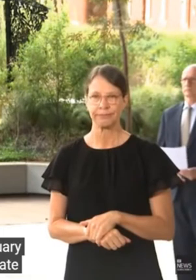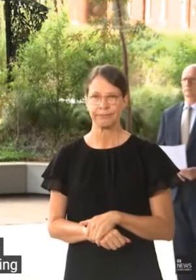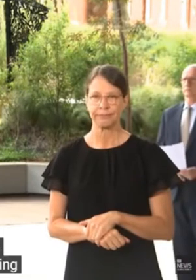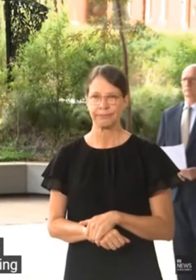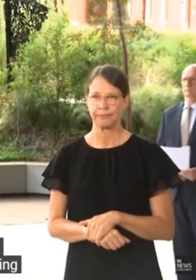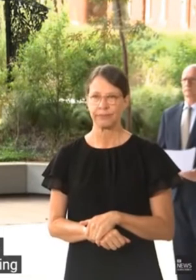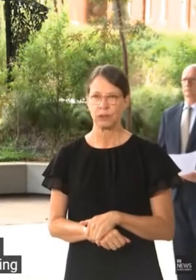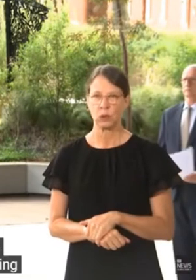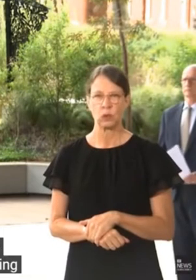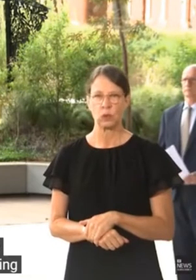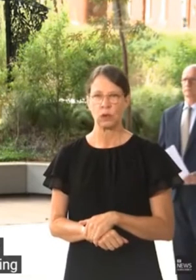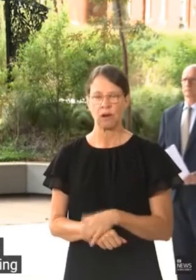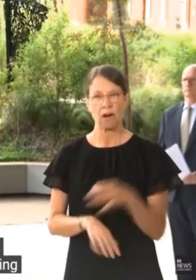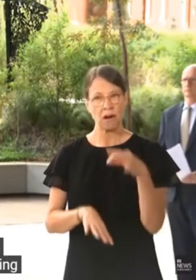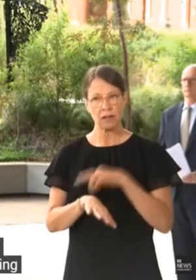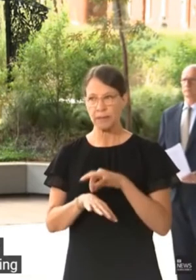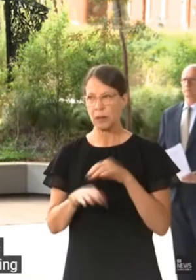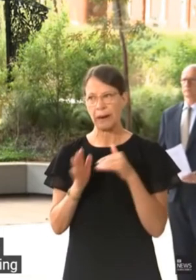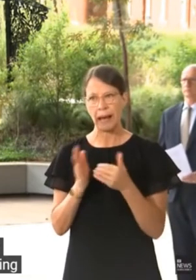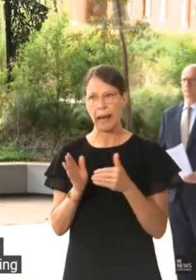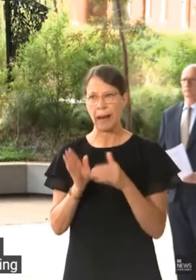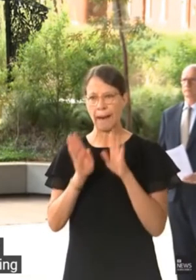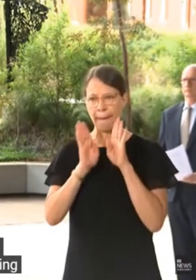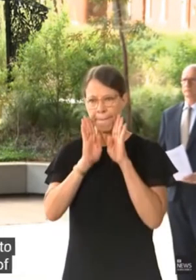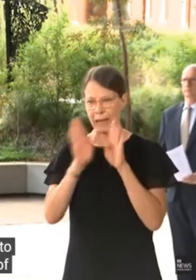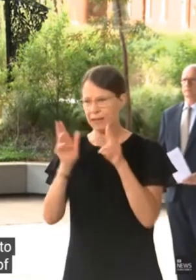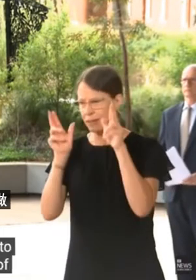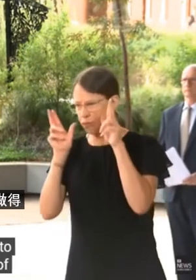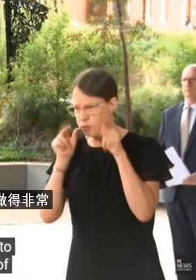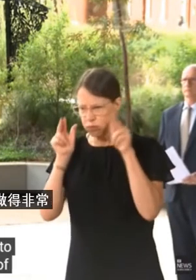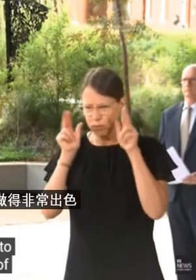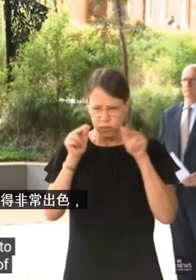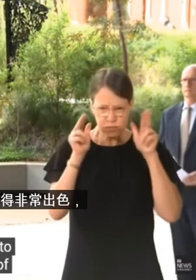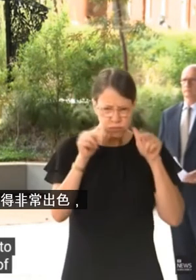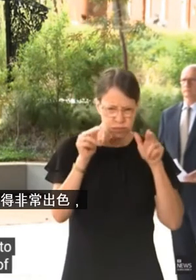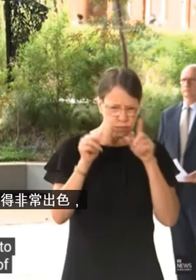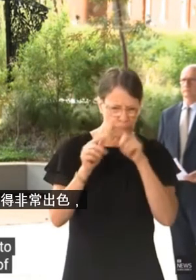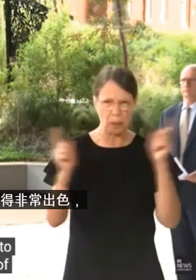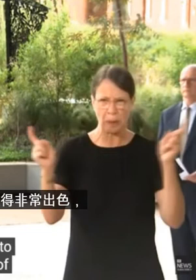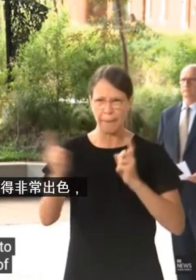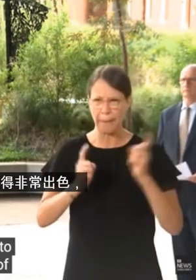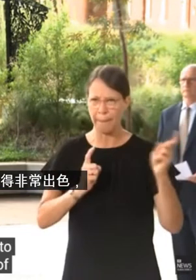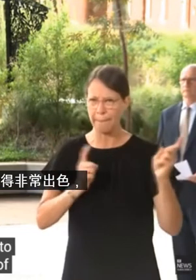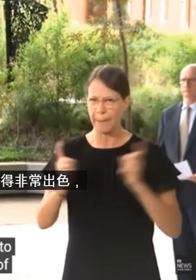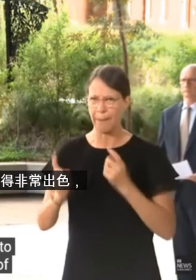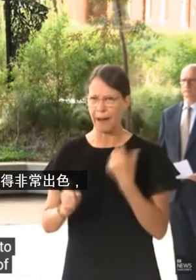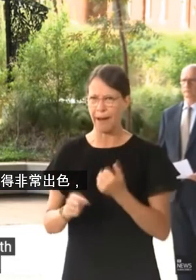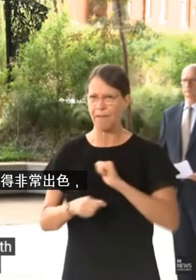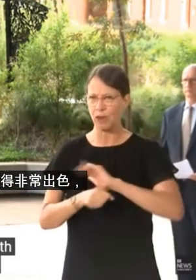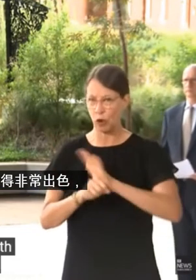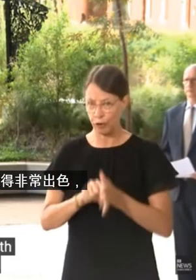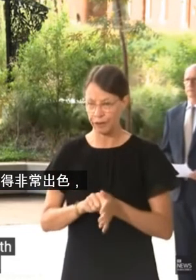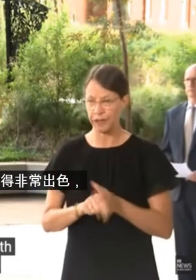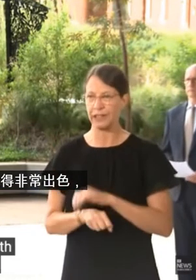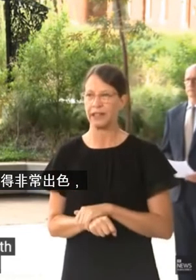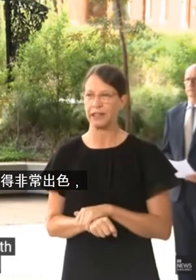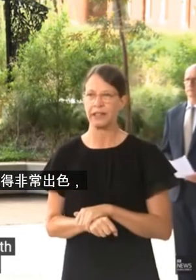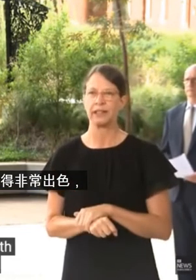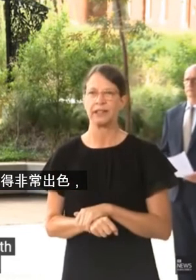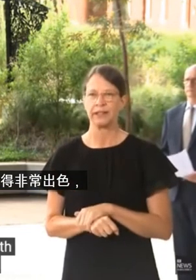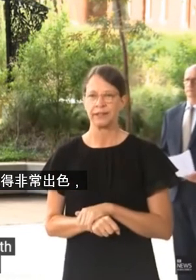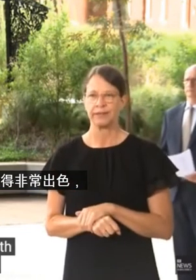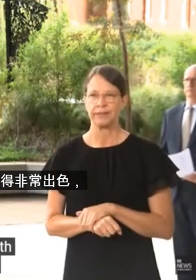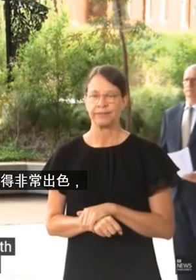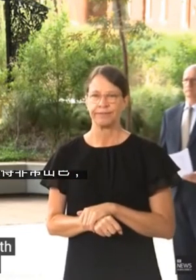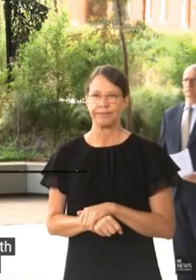of an outstanding job to manage the current cases of COVID that we are dealing with. We currently have around